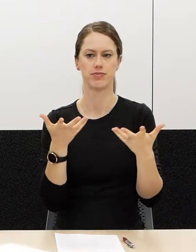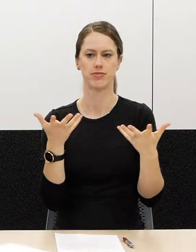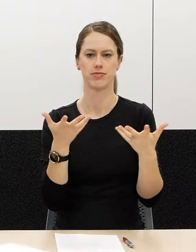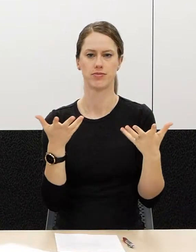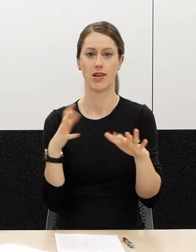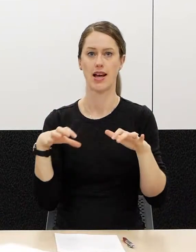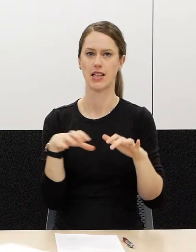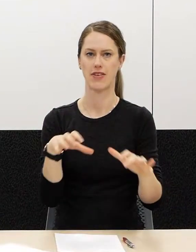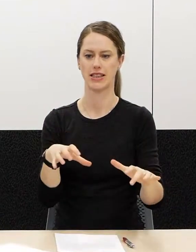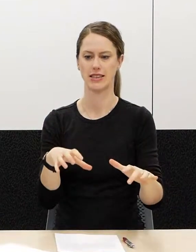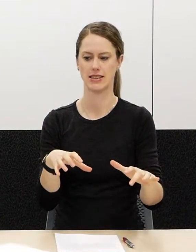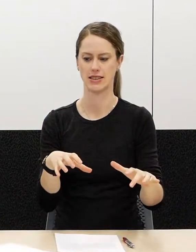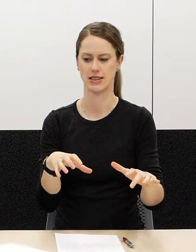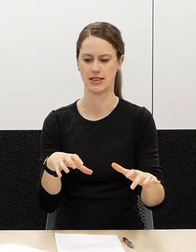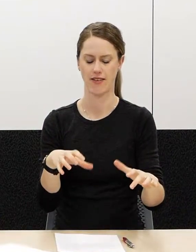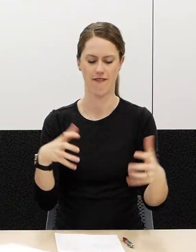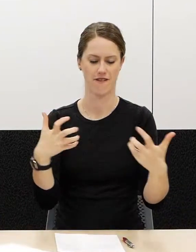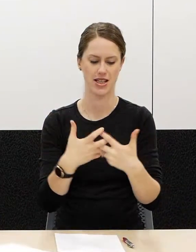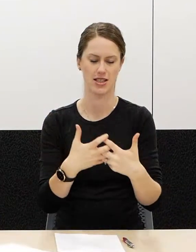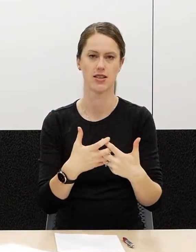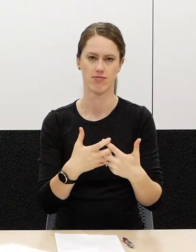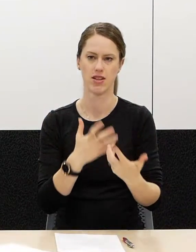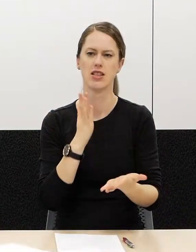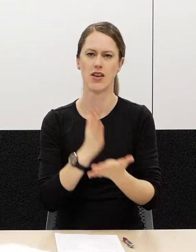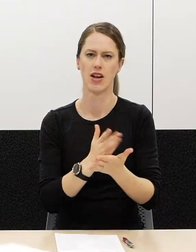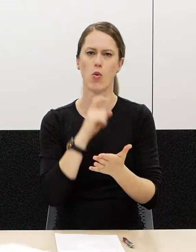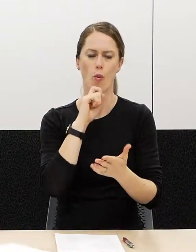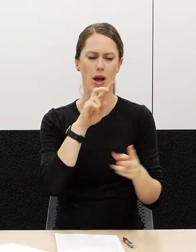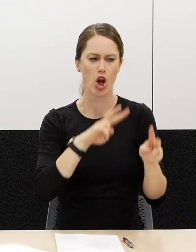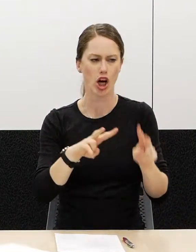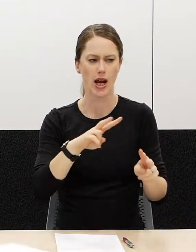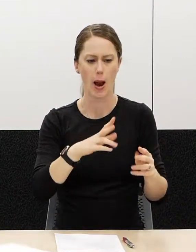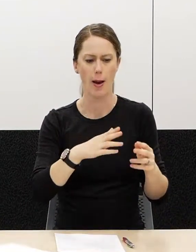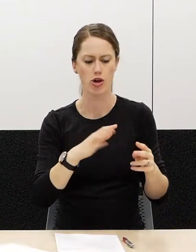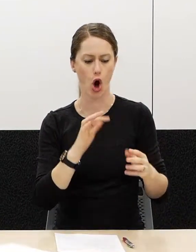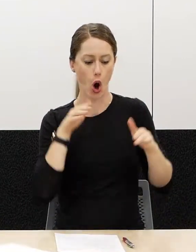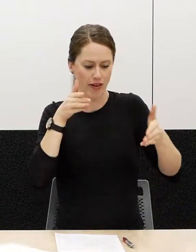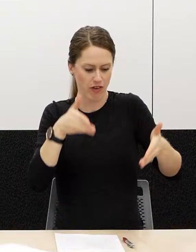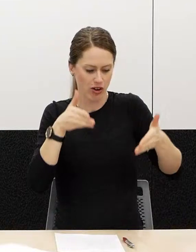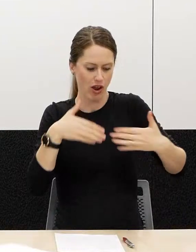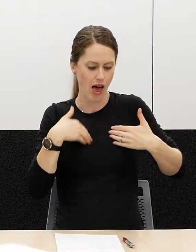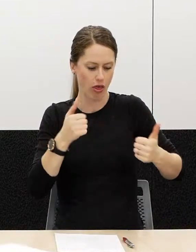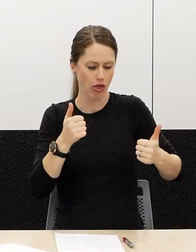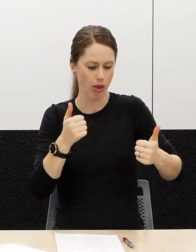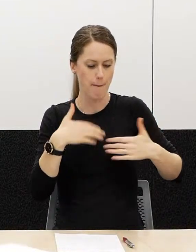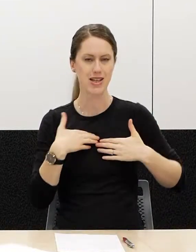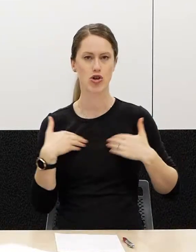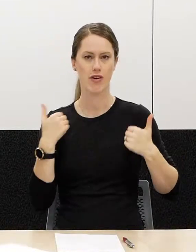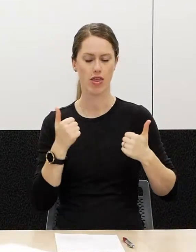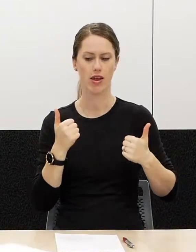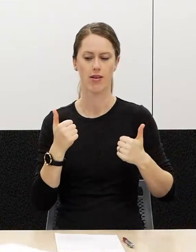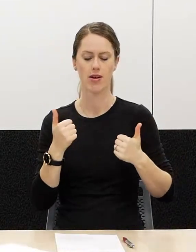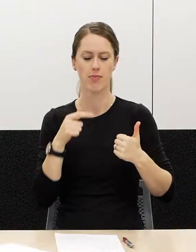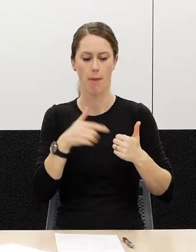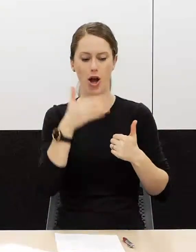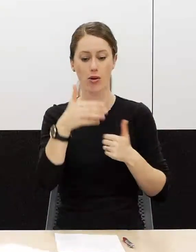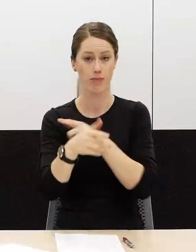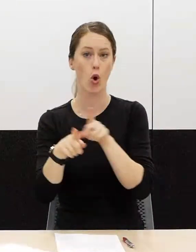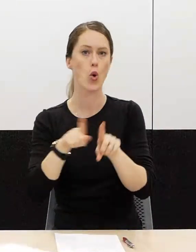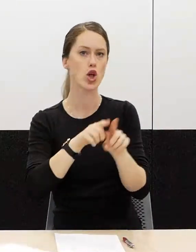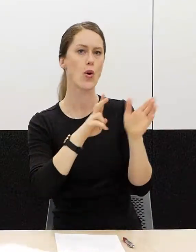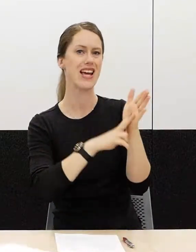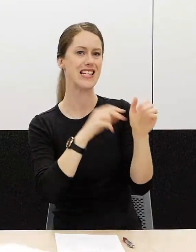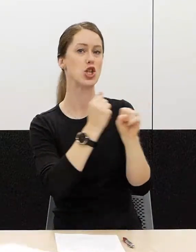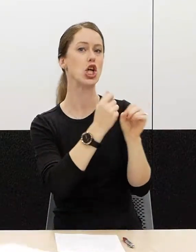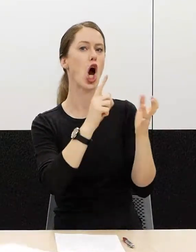the activities sit. So we definitely will be looking beyond what's and also NGOs. So